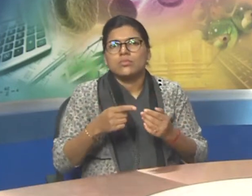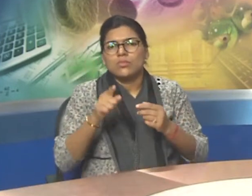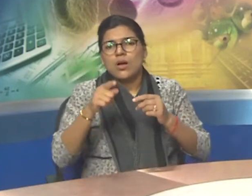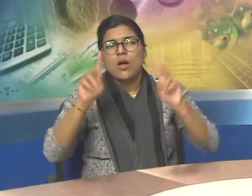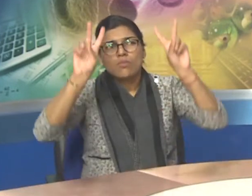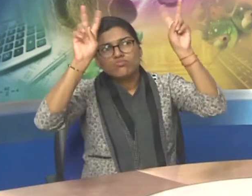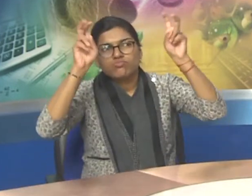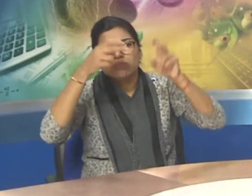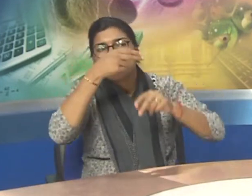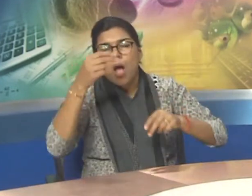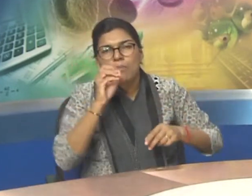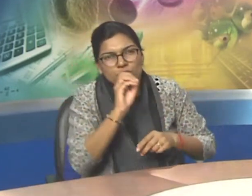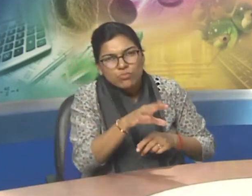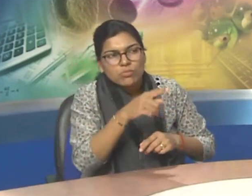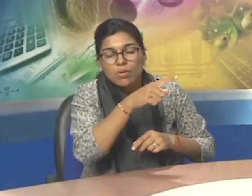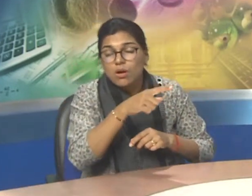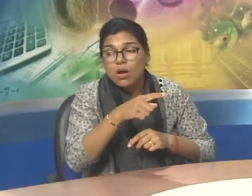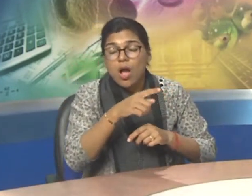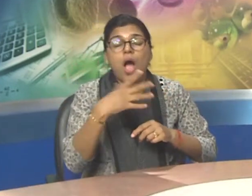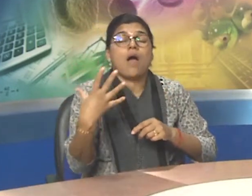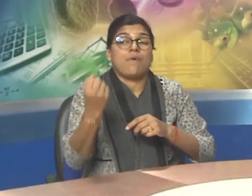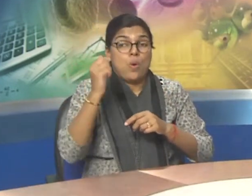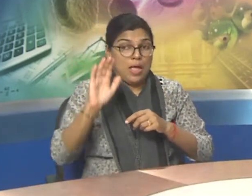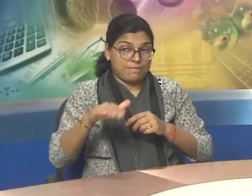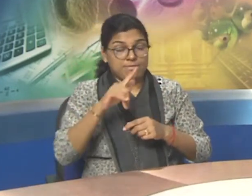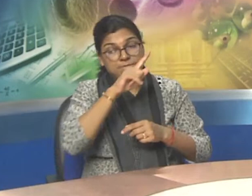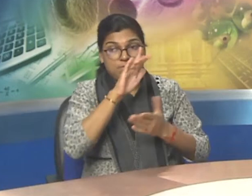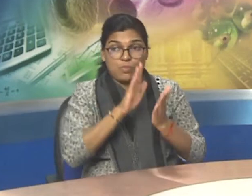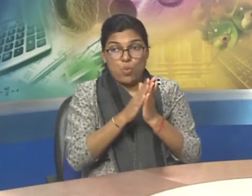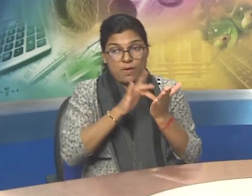and the reference service can